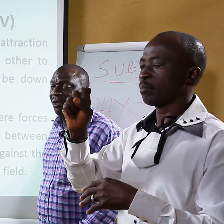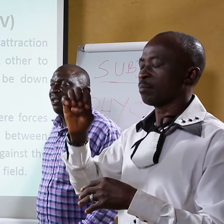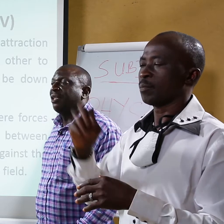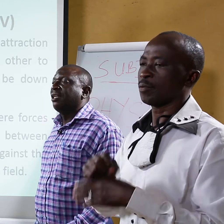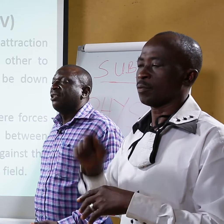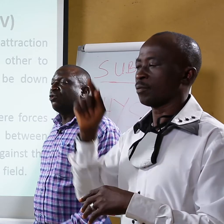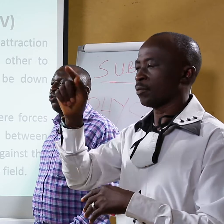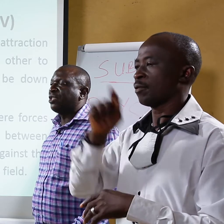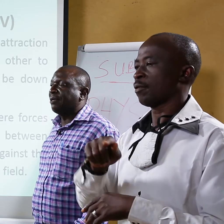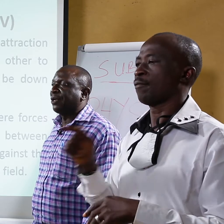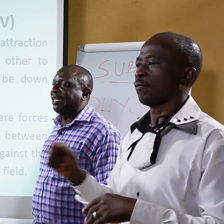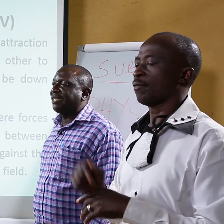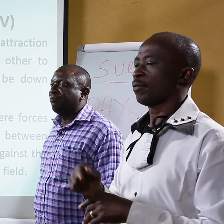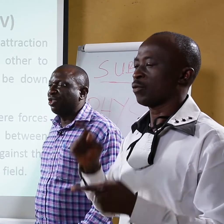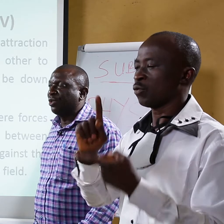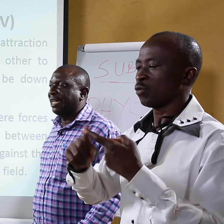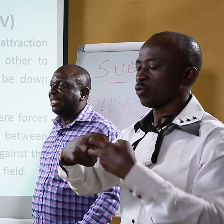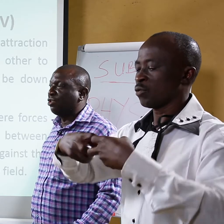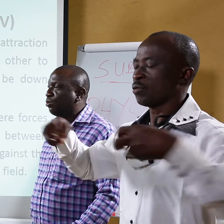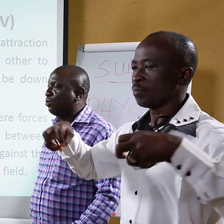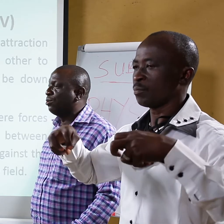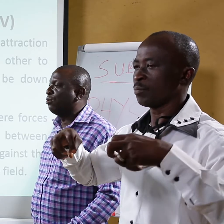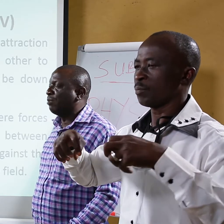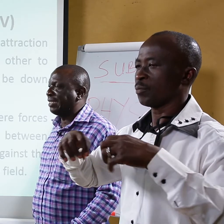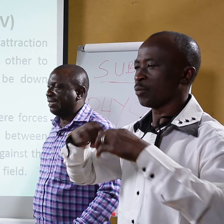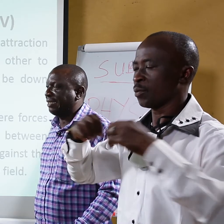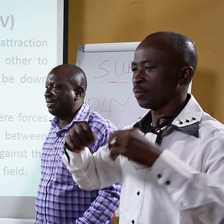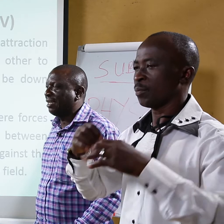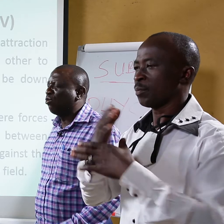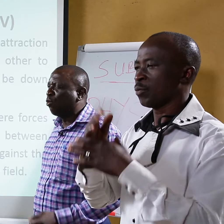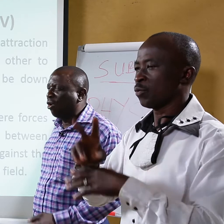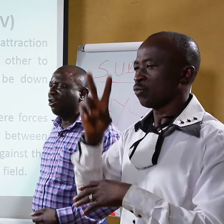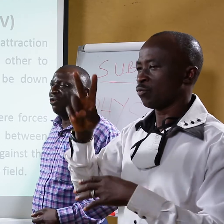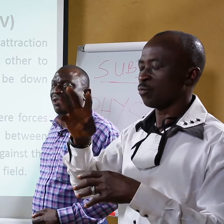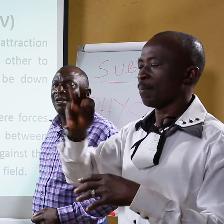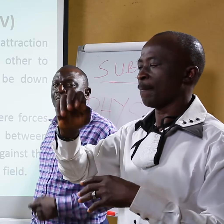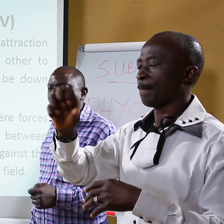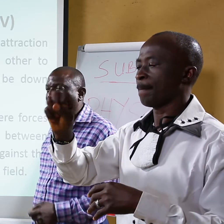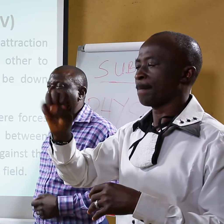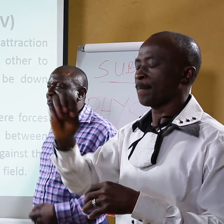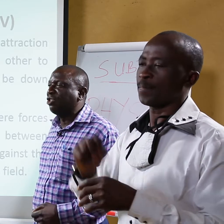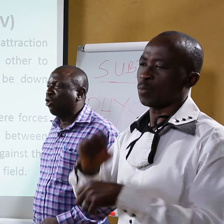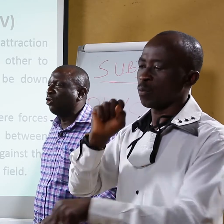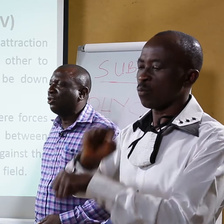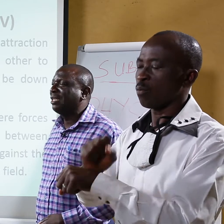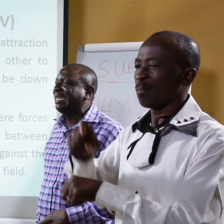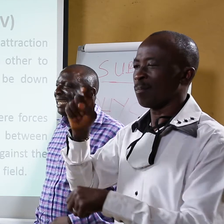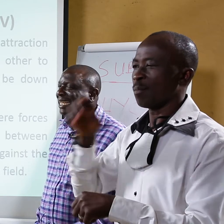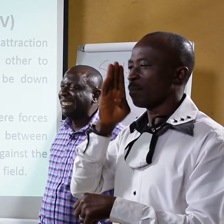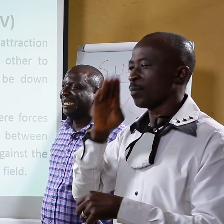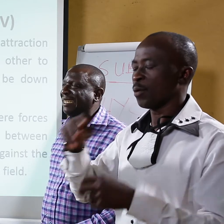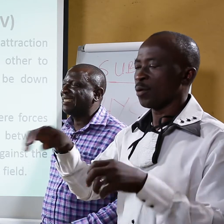Therefore, to separate between any two masses, work must be